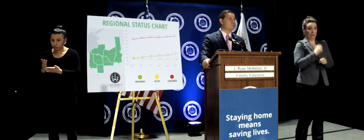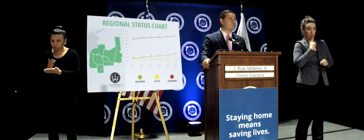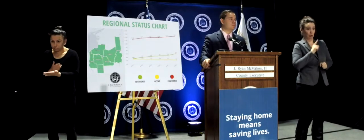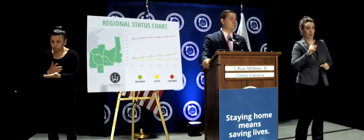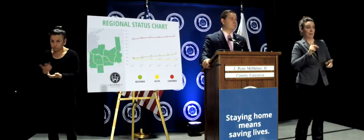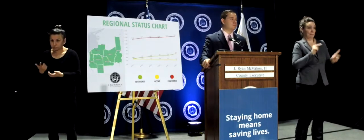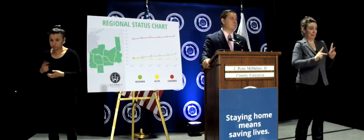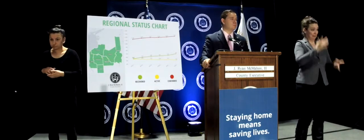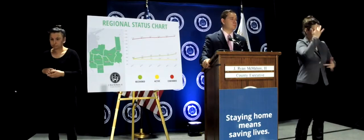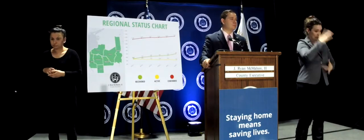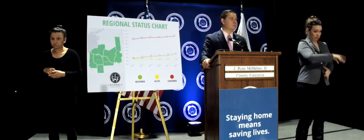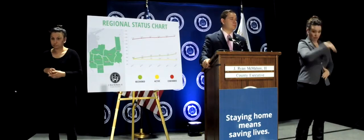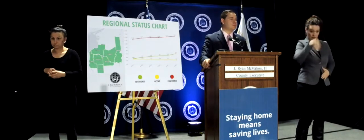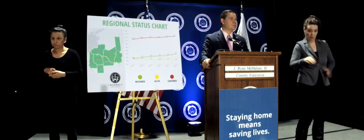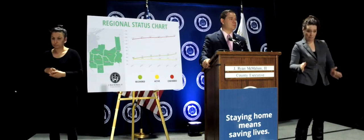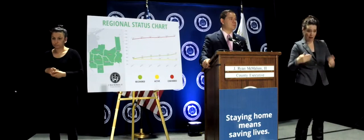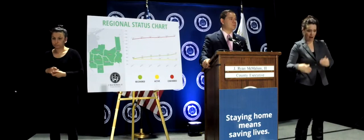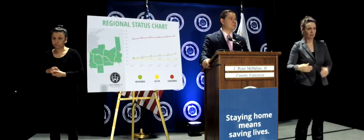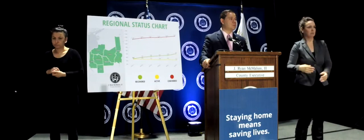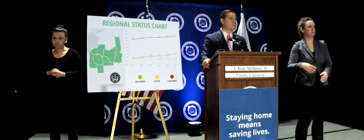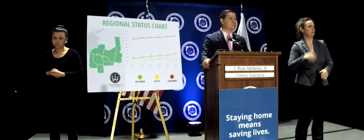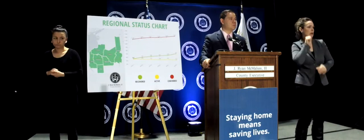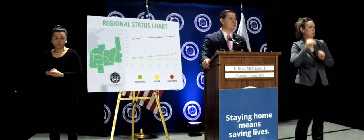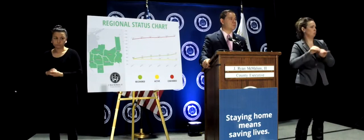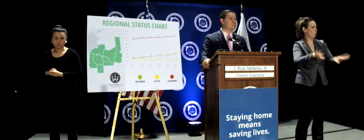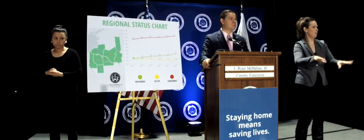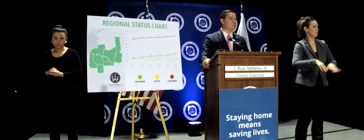we've seen in other parts of the